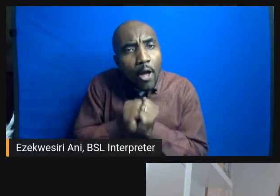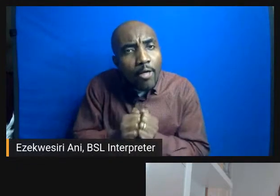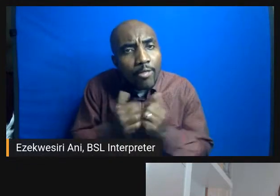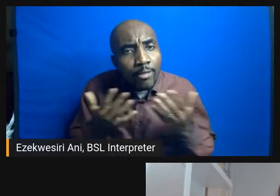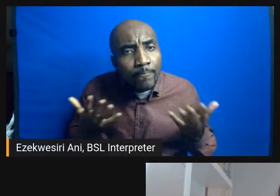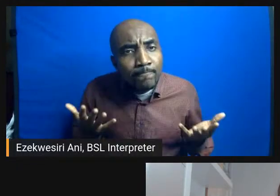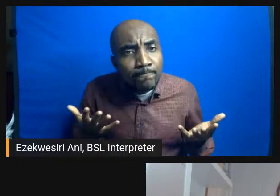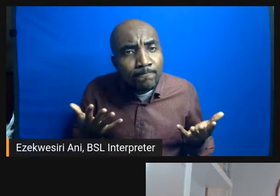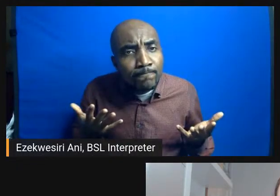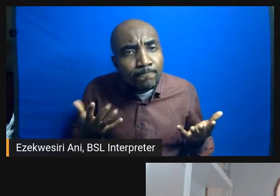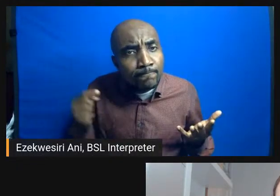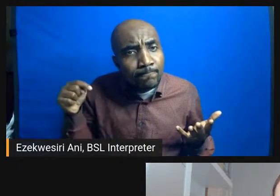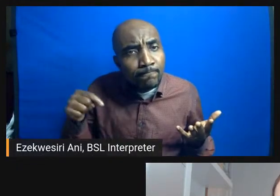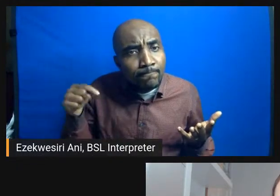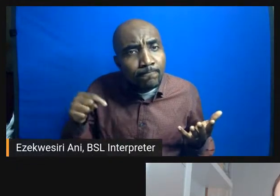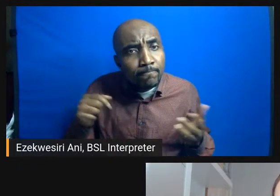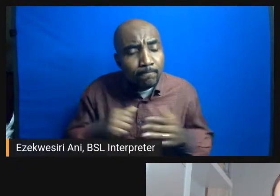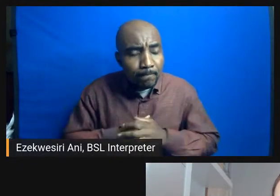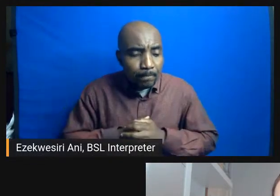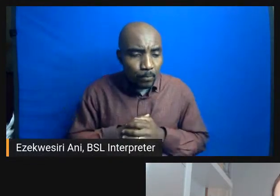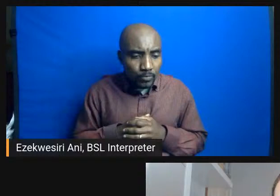And in that way,